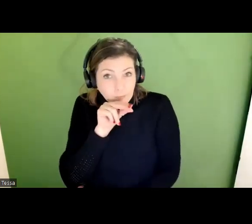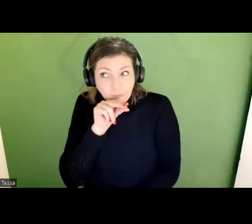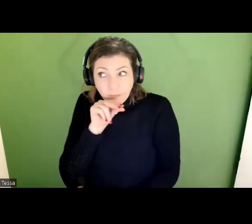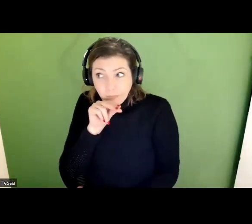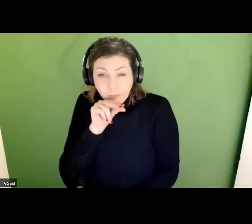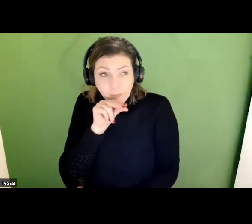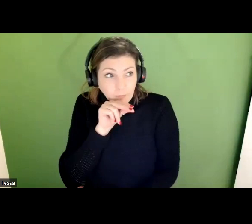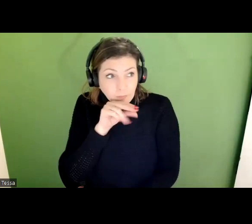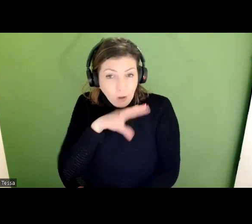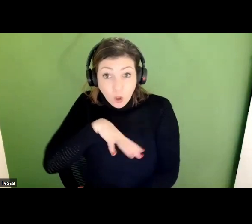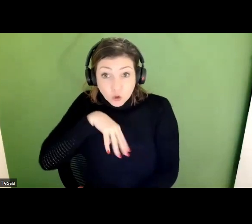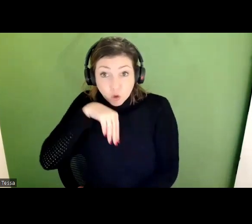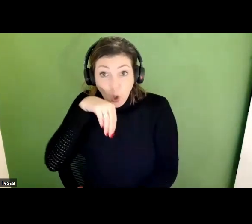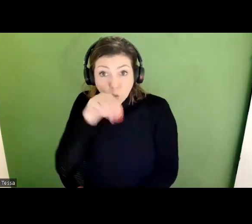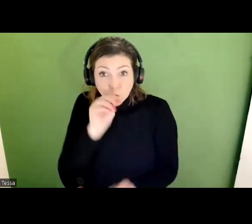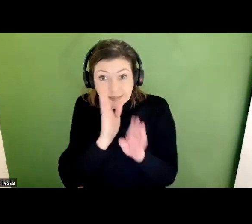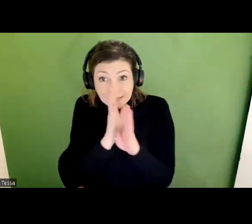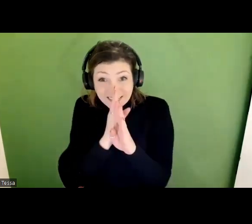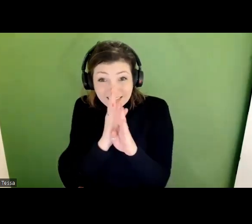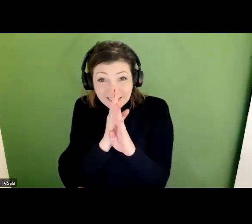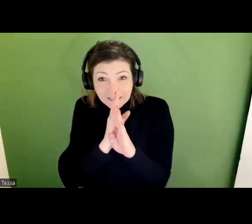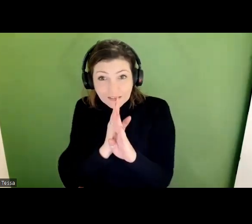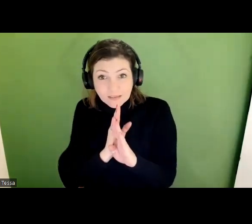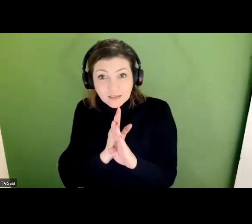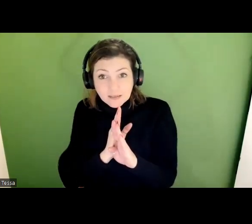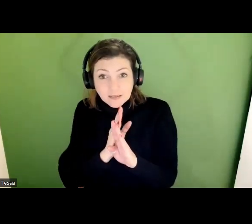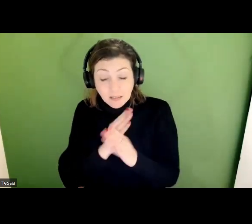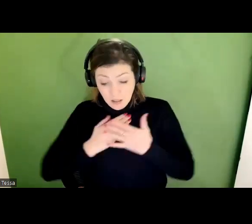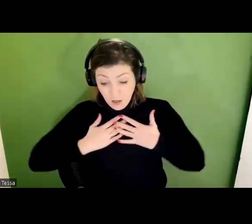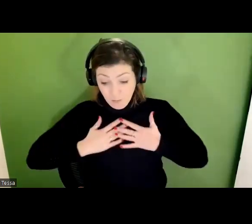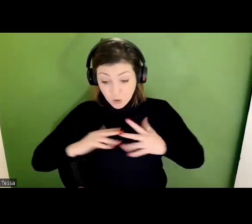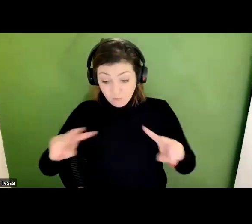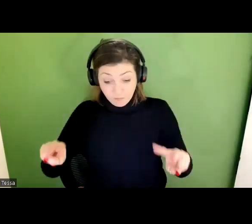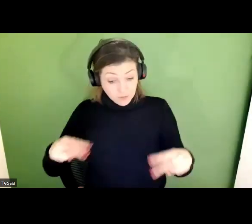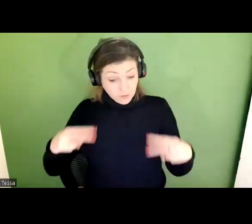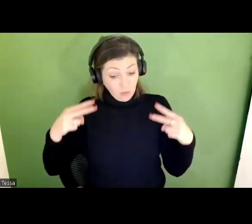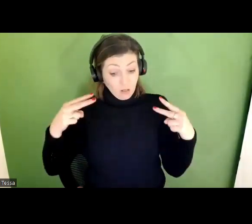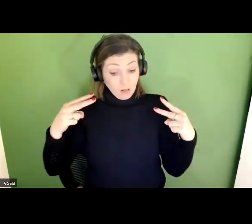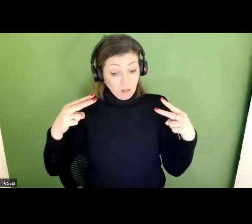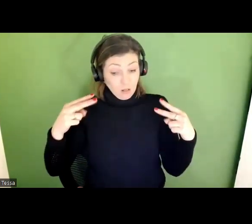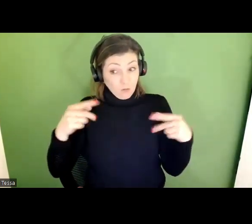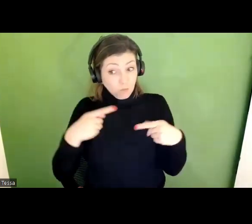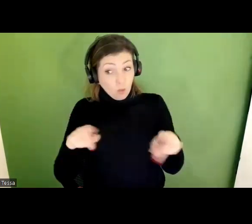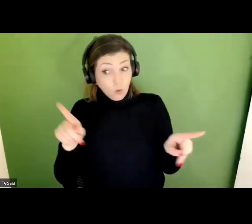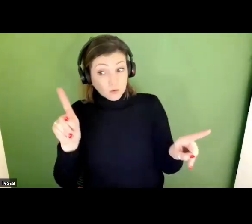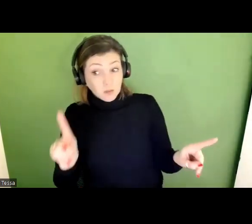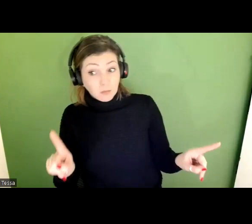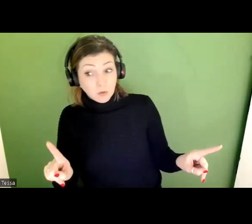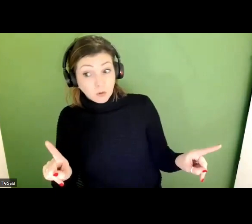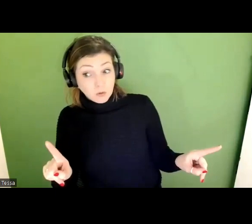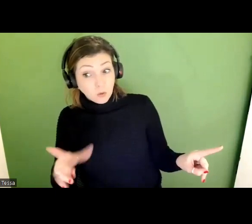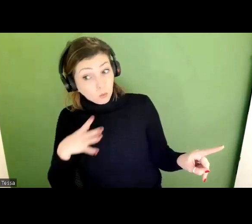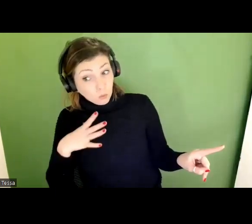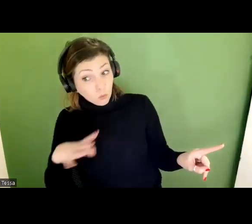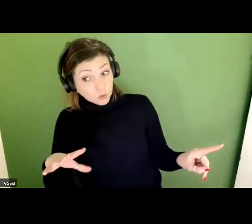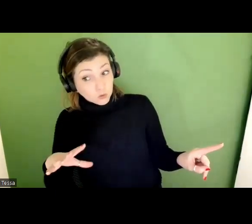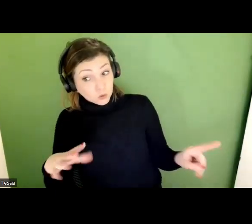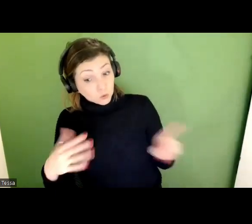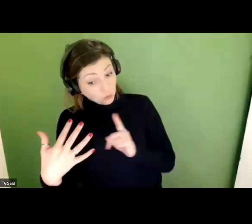our souls hidden, although our bodies are visible for those who wish to acknowledge us as